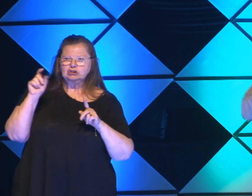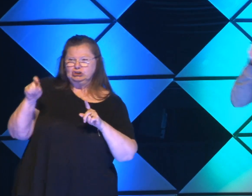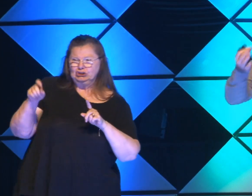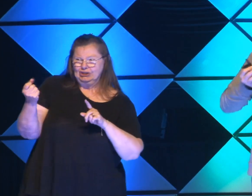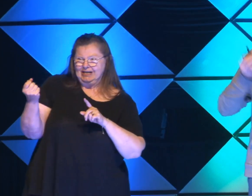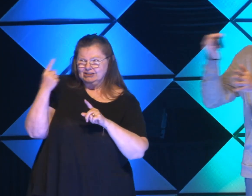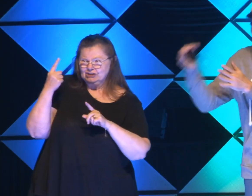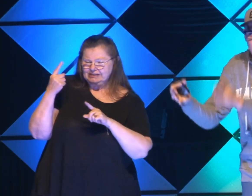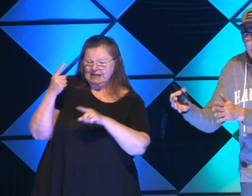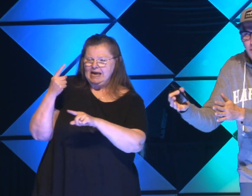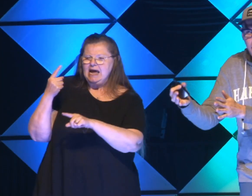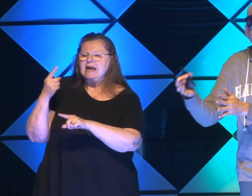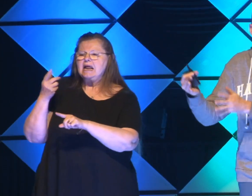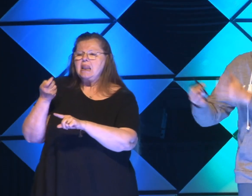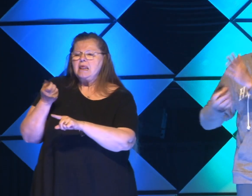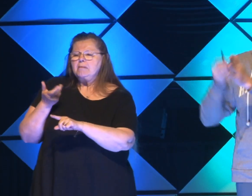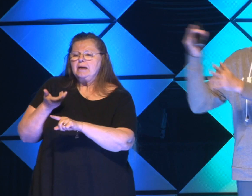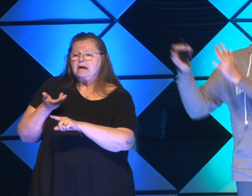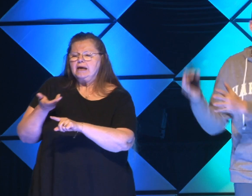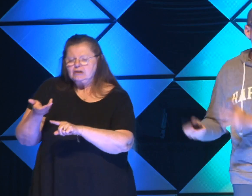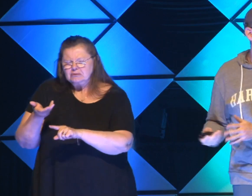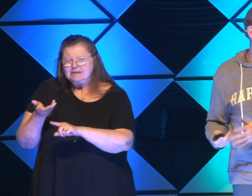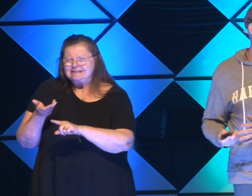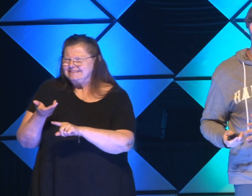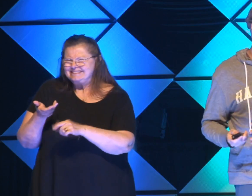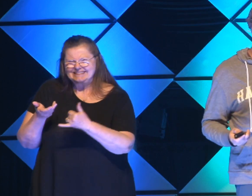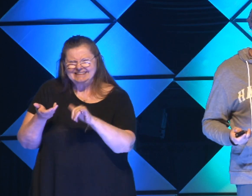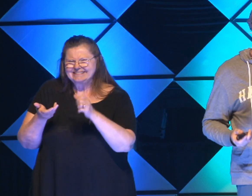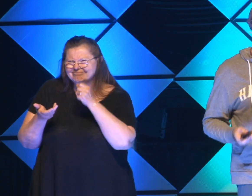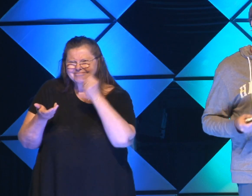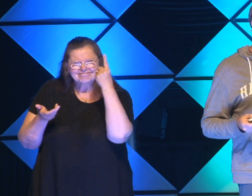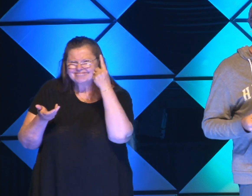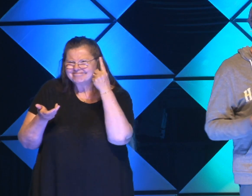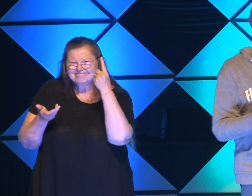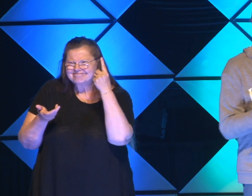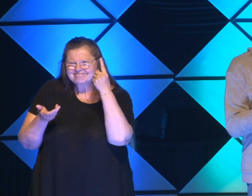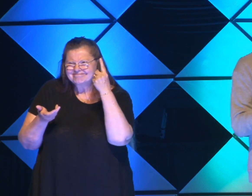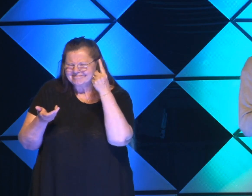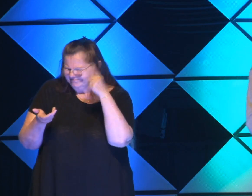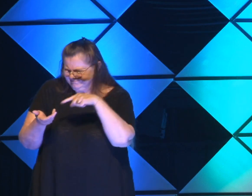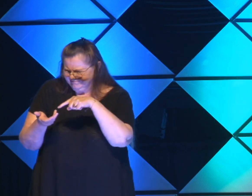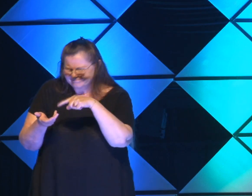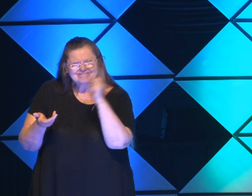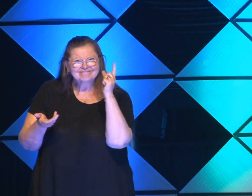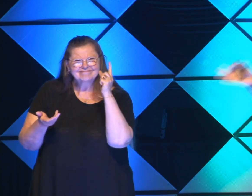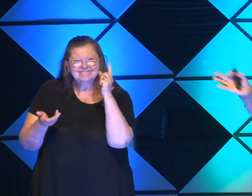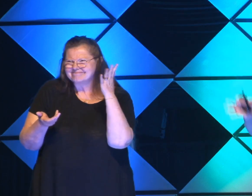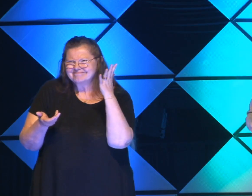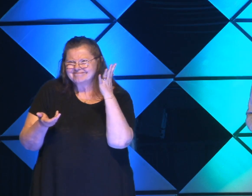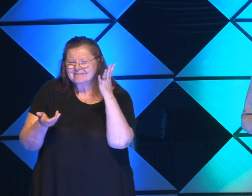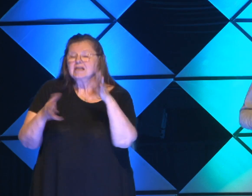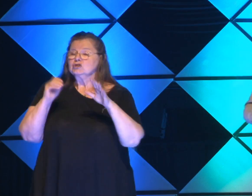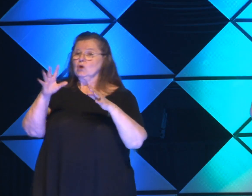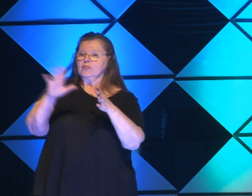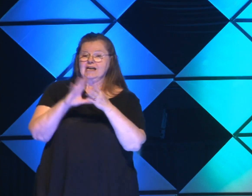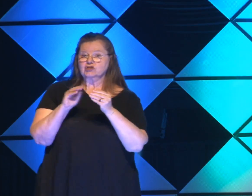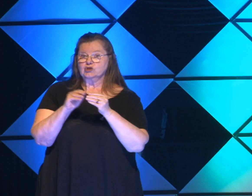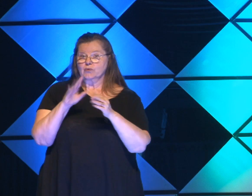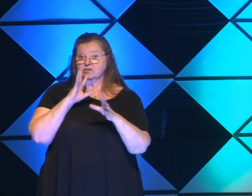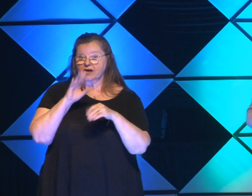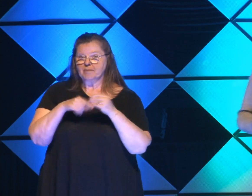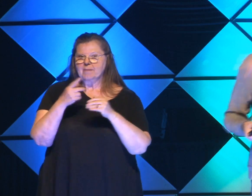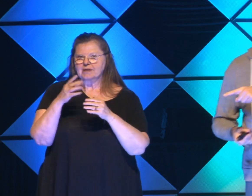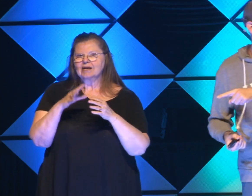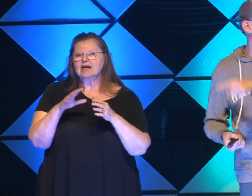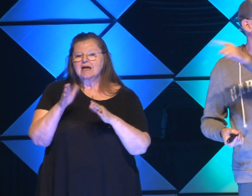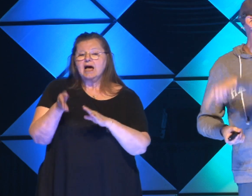they start to get introduced to it, but they still don't get it, right? So Mark chapter 8, there's this really cool story, and it's not the story we're going to look at, but I'm going to tell you this